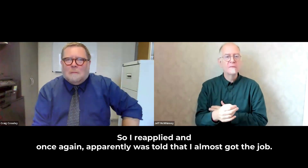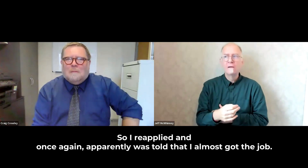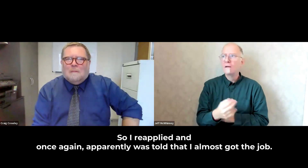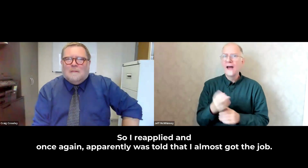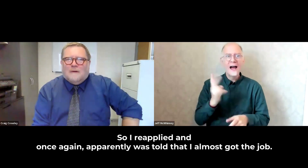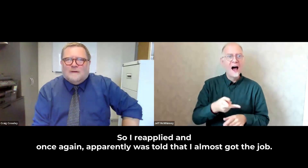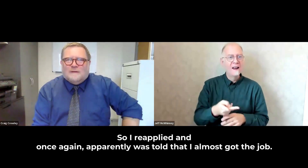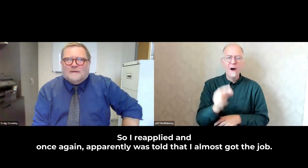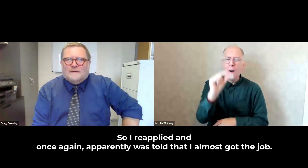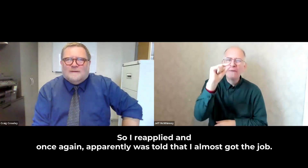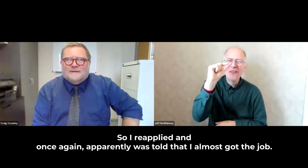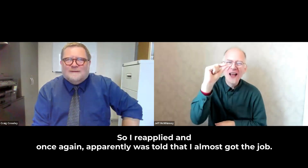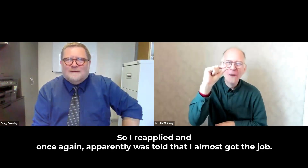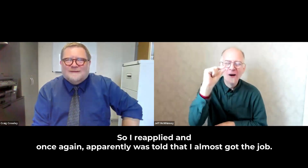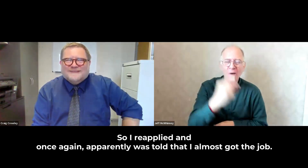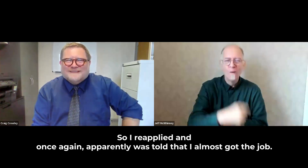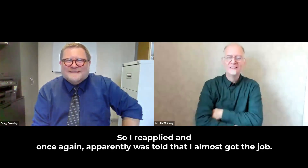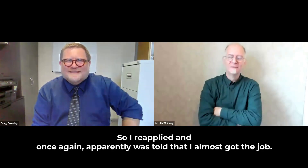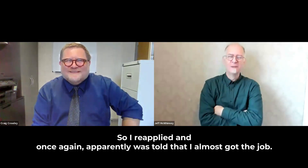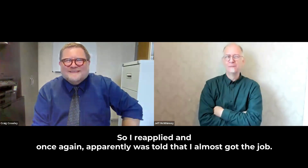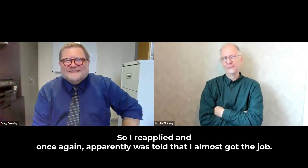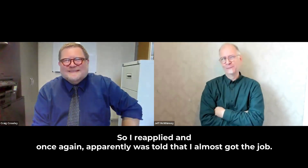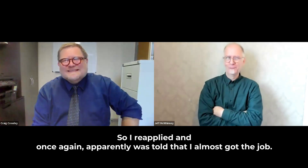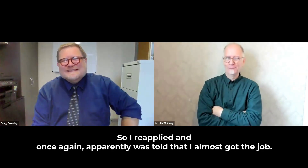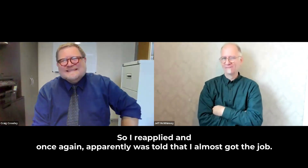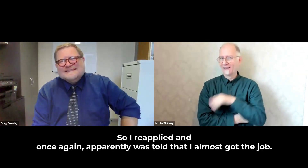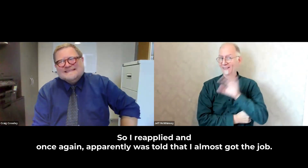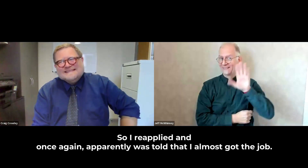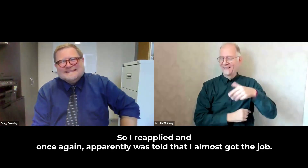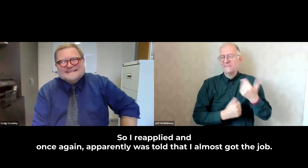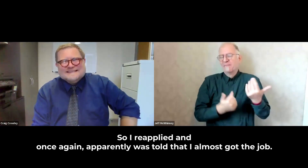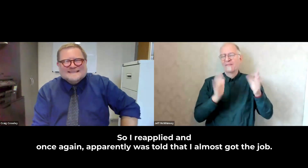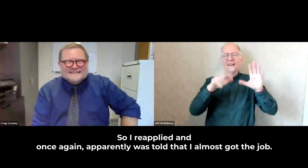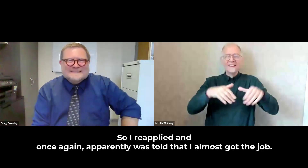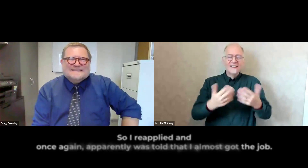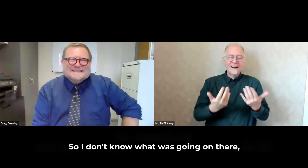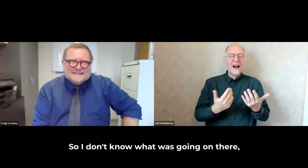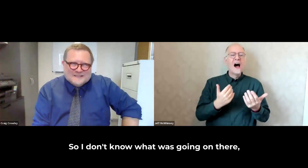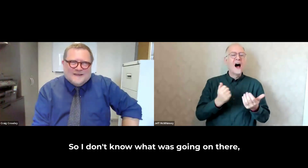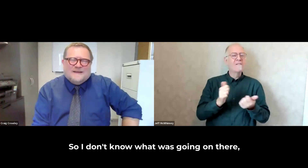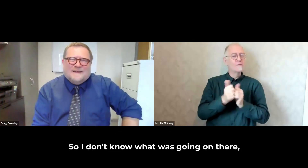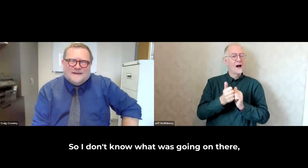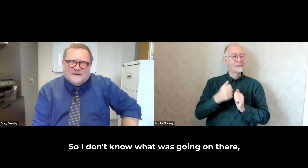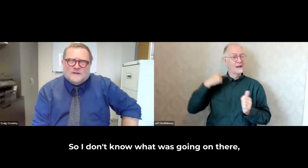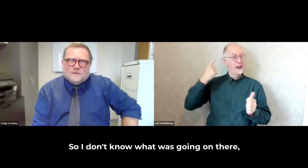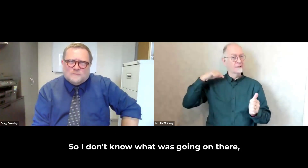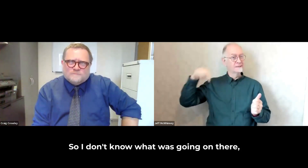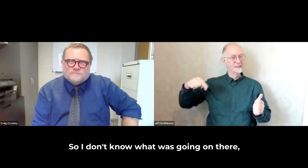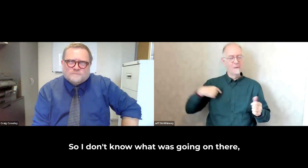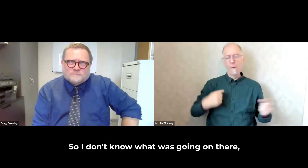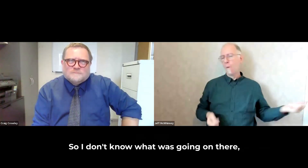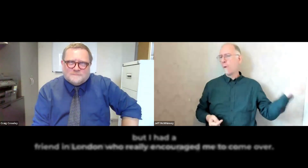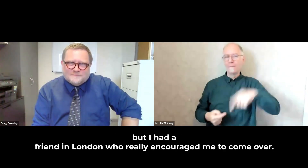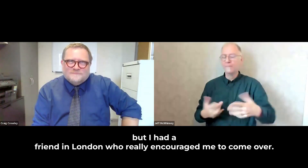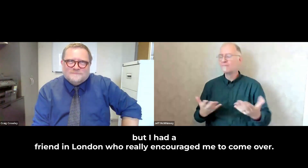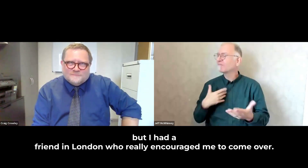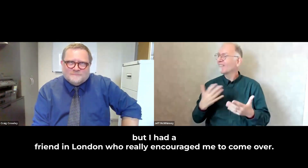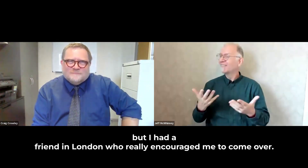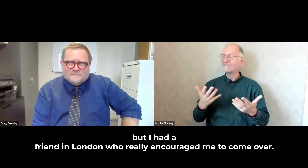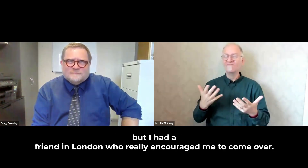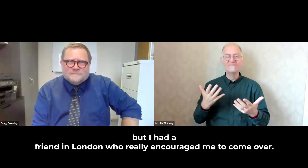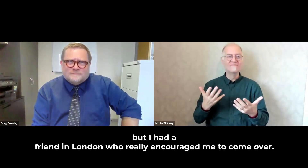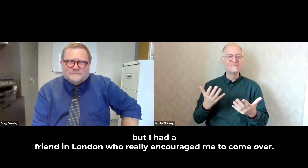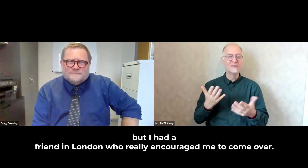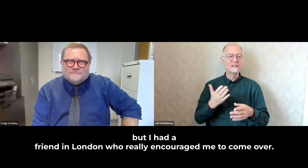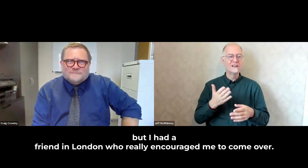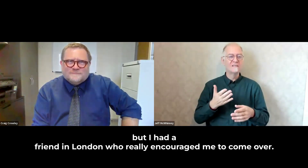out. So I reapplied. And once again, apparently, it was told that I almost got the job. So I don't know what was going on there. But I had a friend